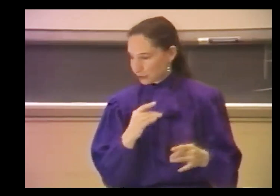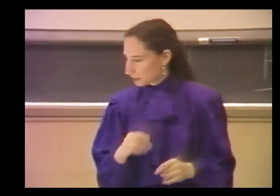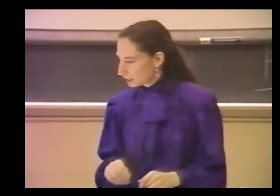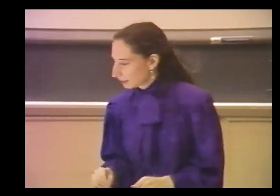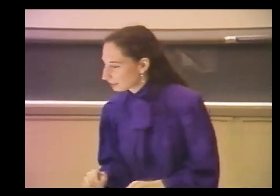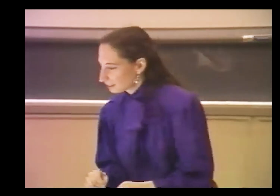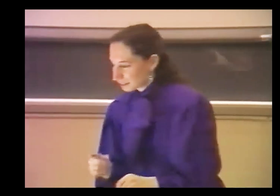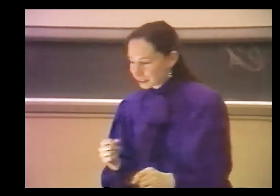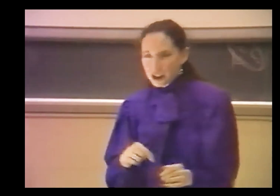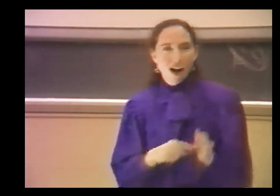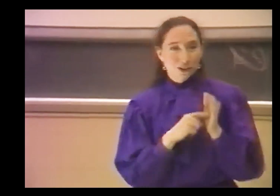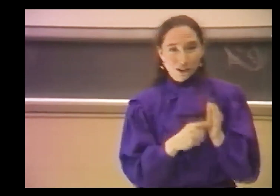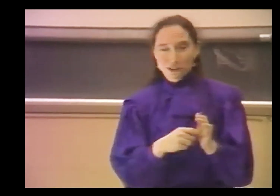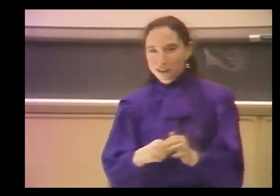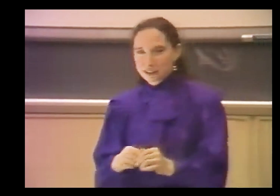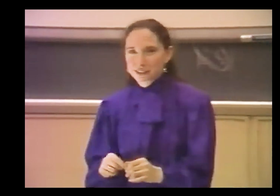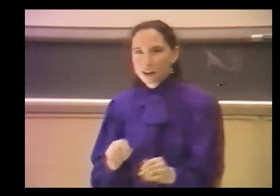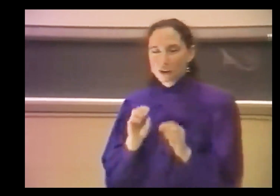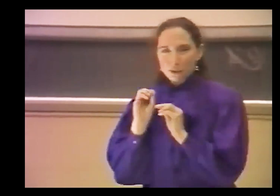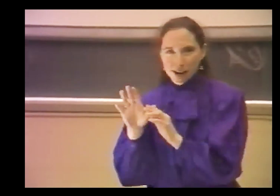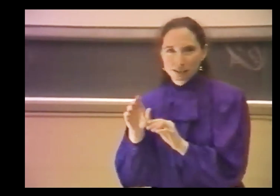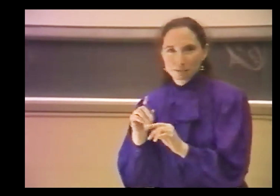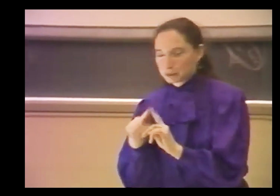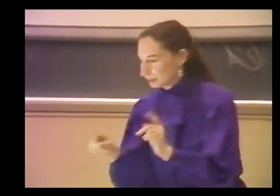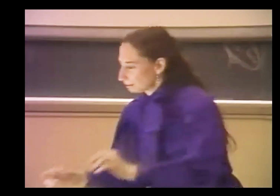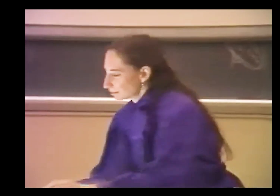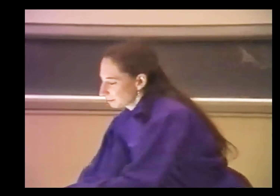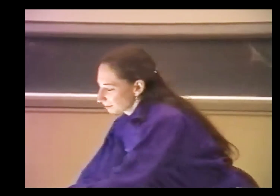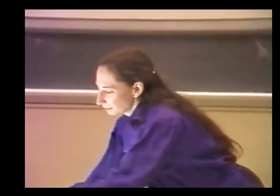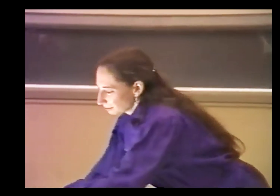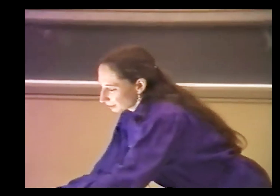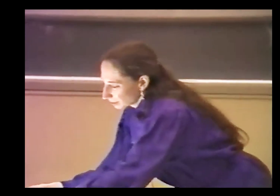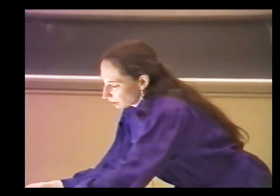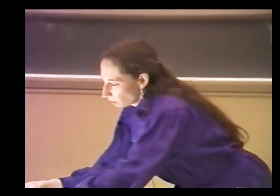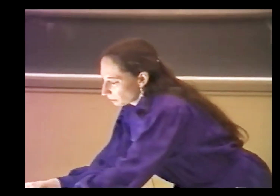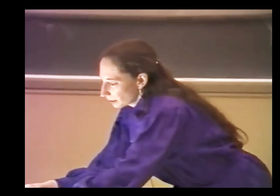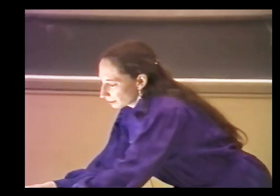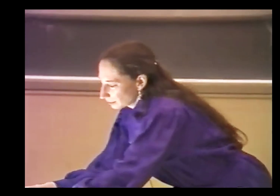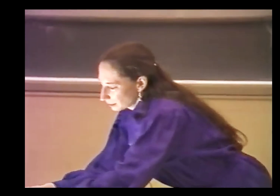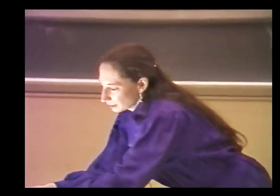interested. I'll show you the overhead, but oh, wait.